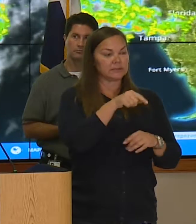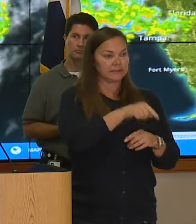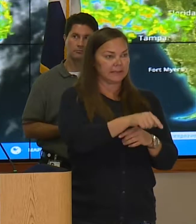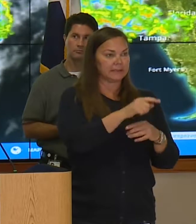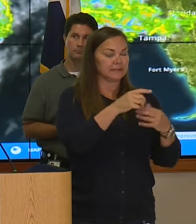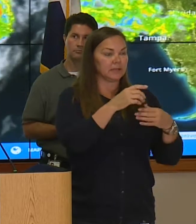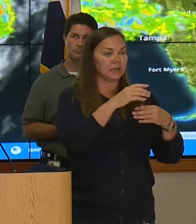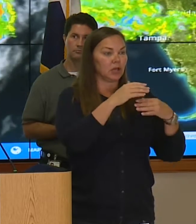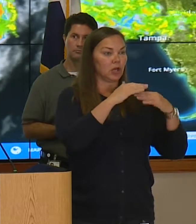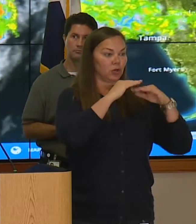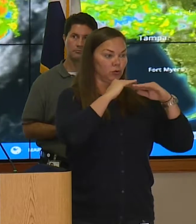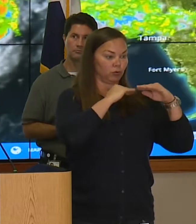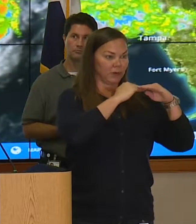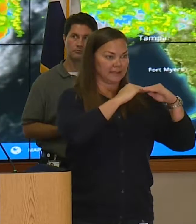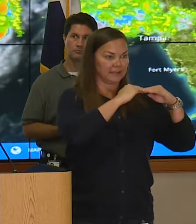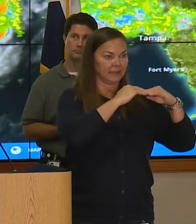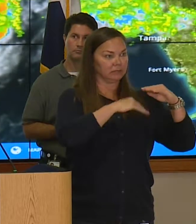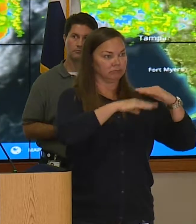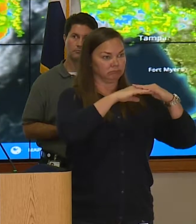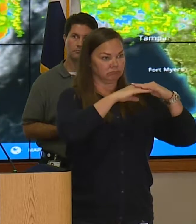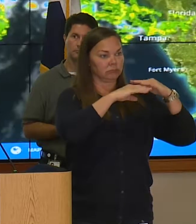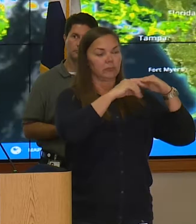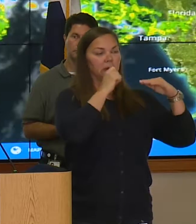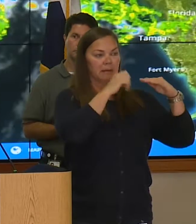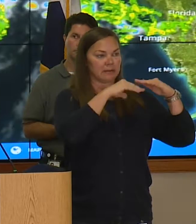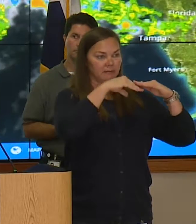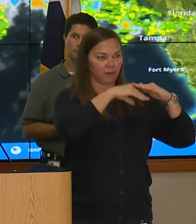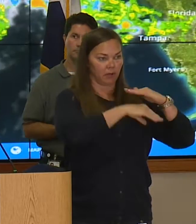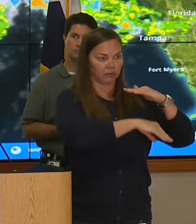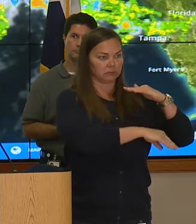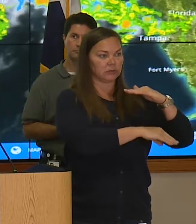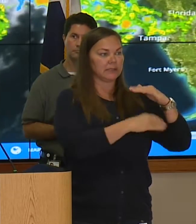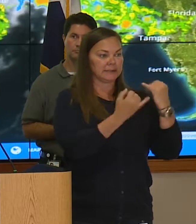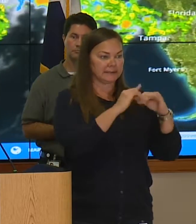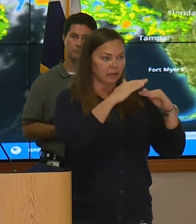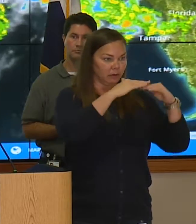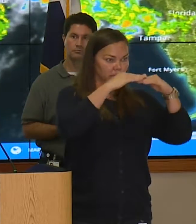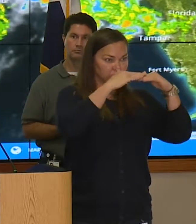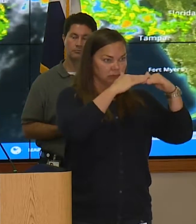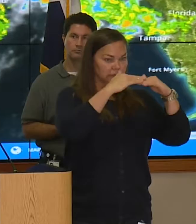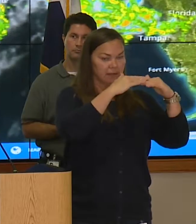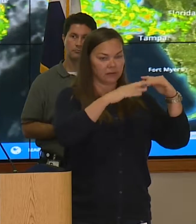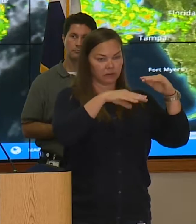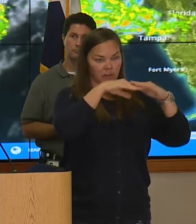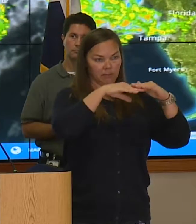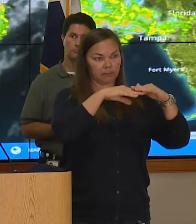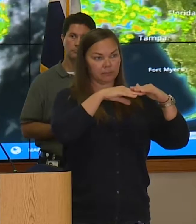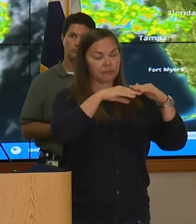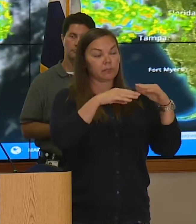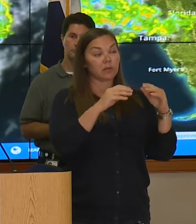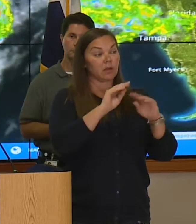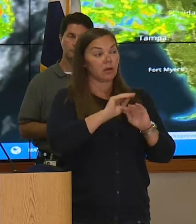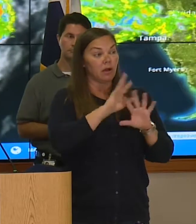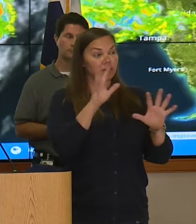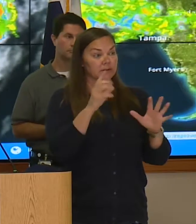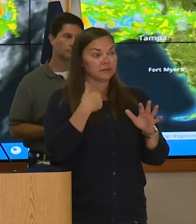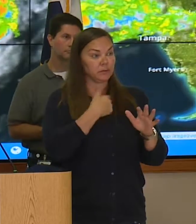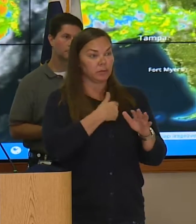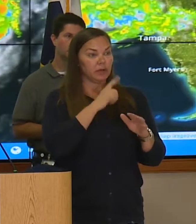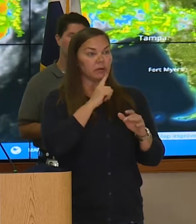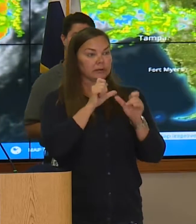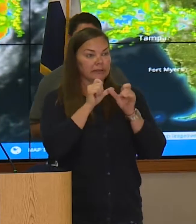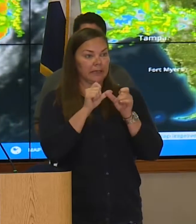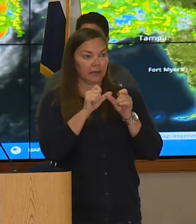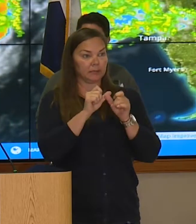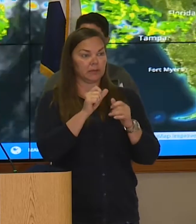not fallen very much, and so the water remains very near the top of that levee. Obviously, we are going to